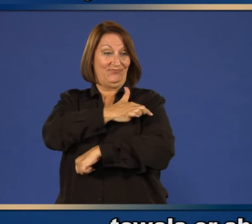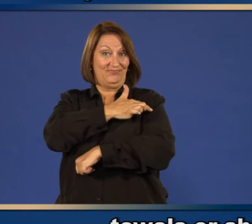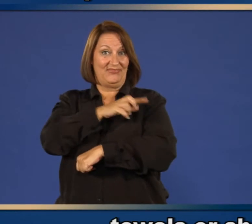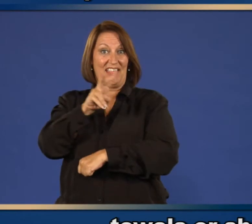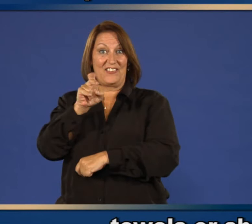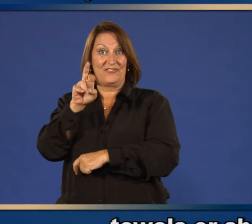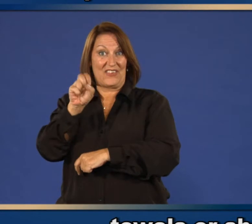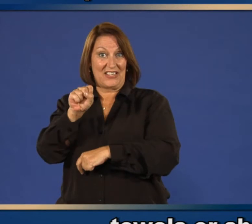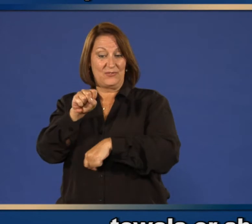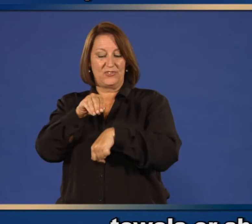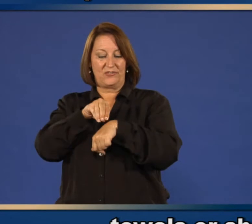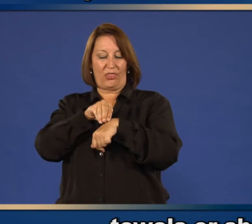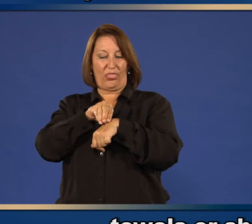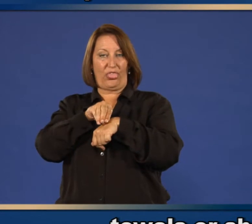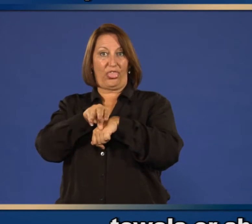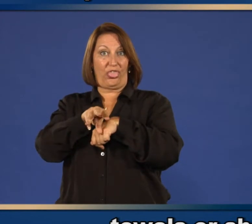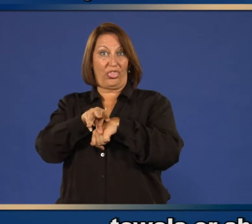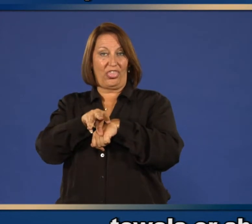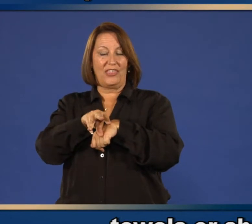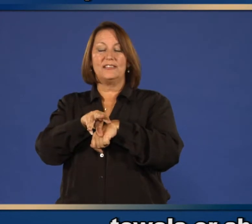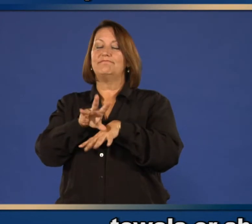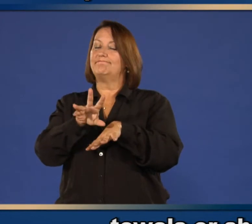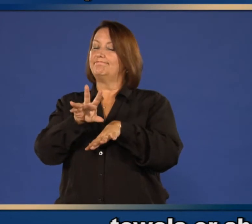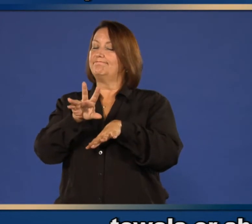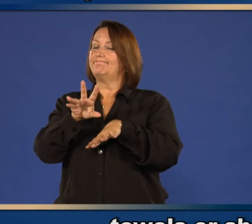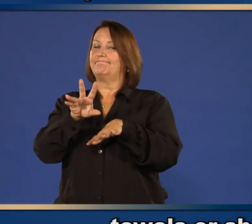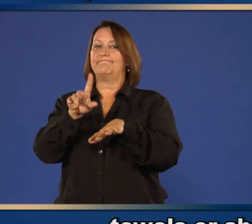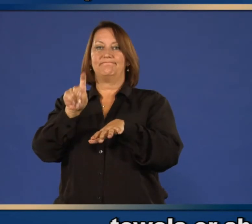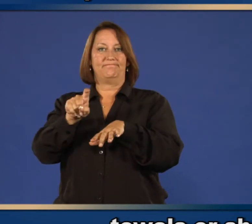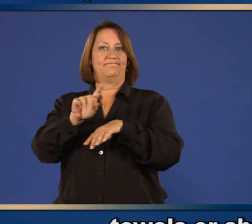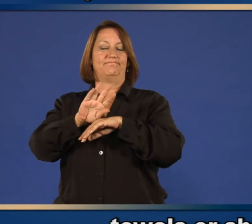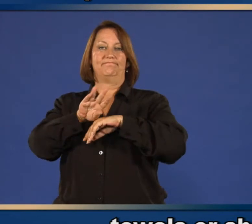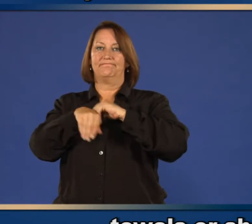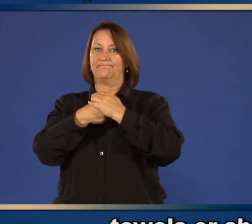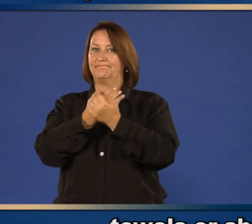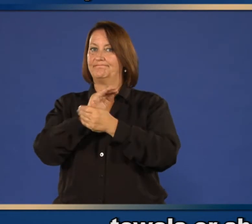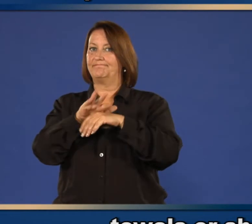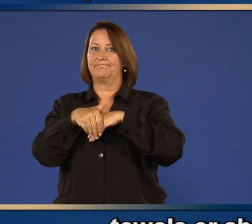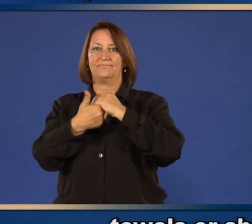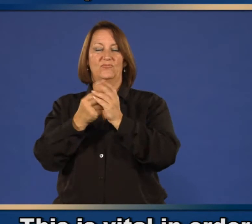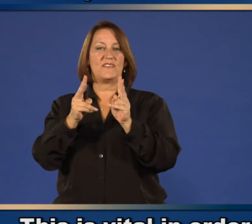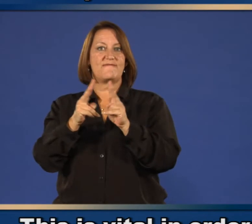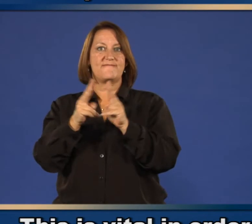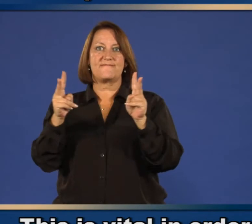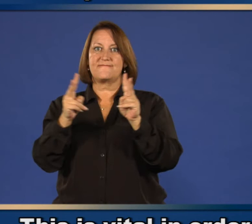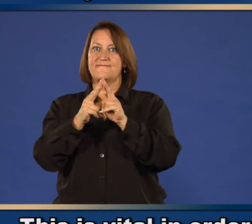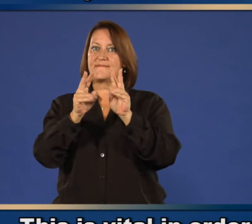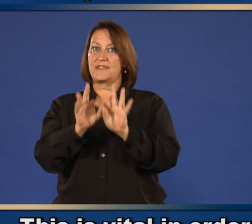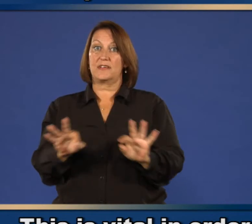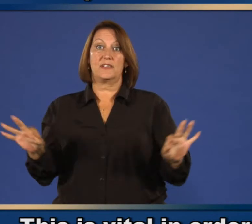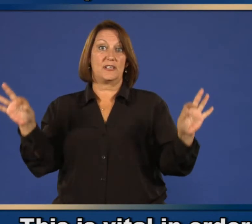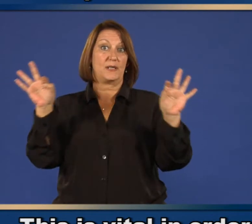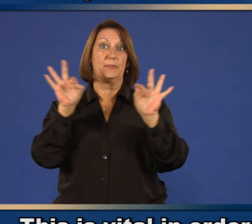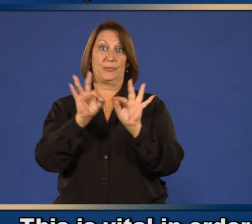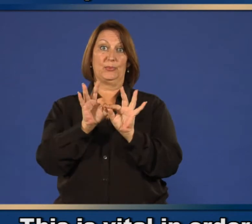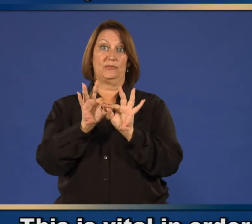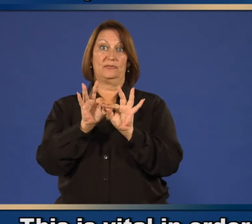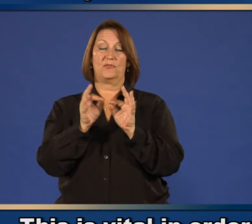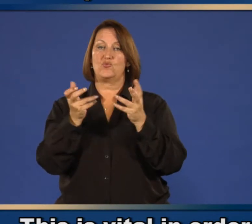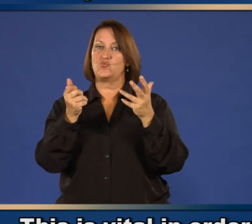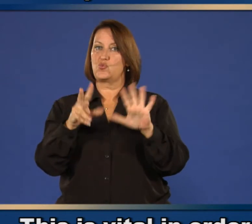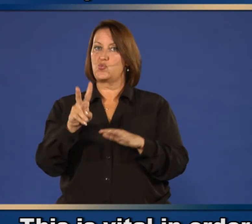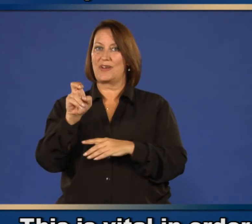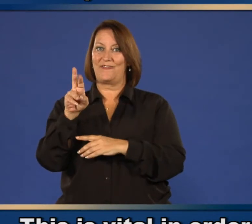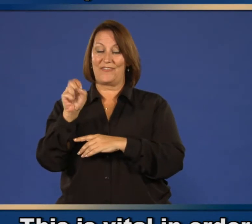towels, or sheets that came in contact with the vaccination site. This is vital in order to